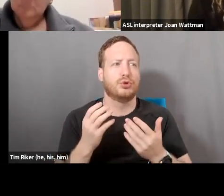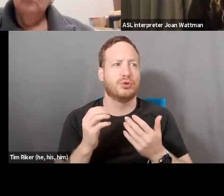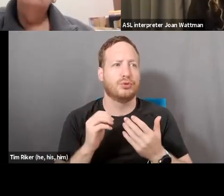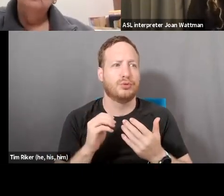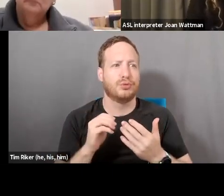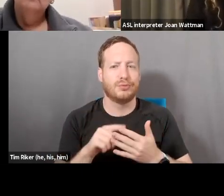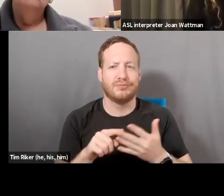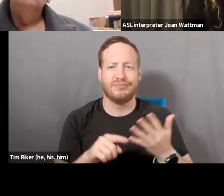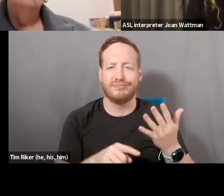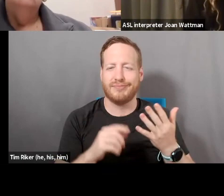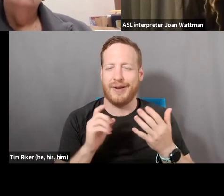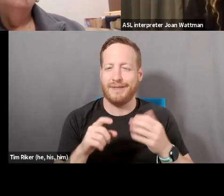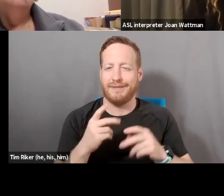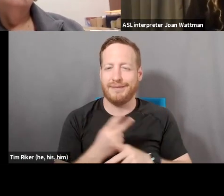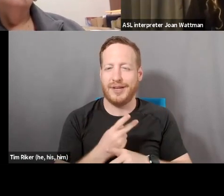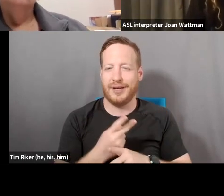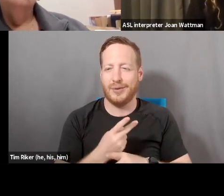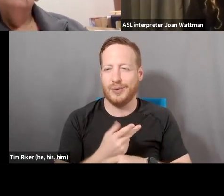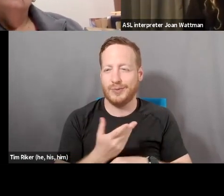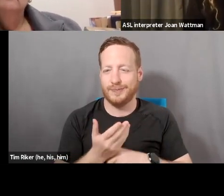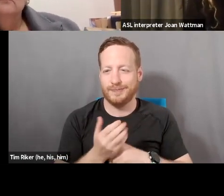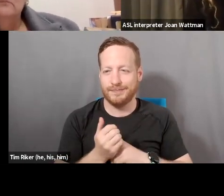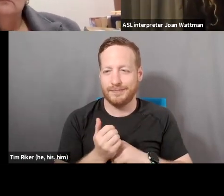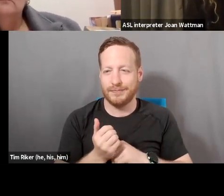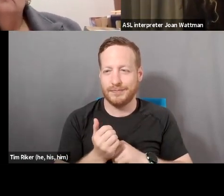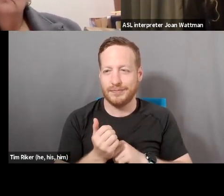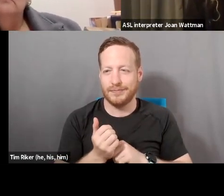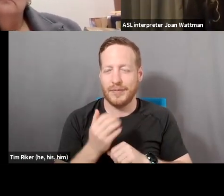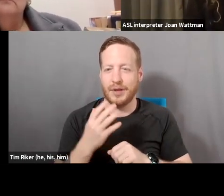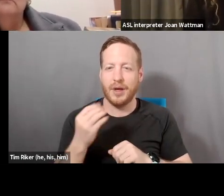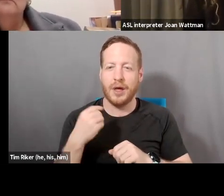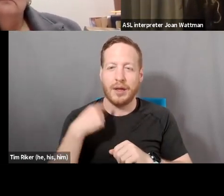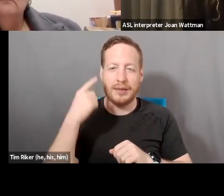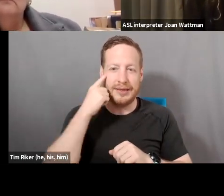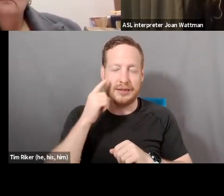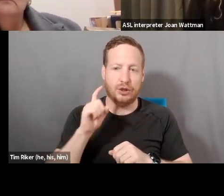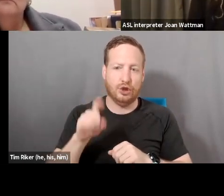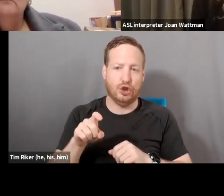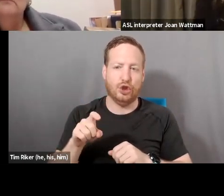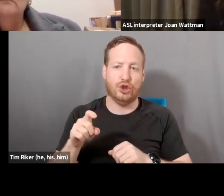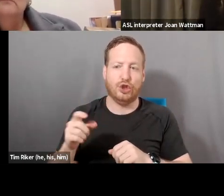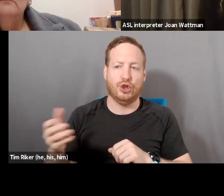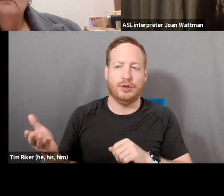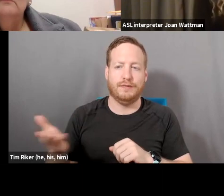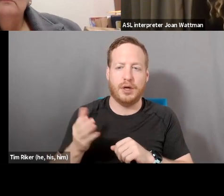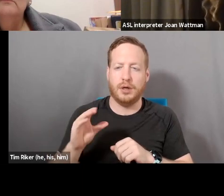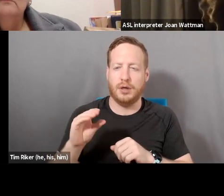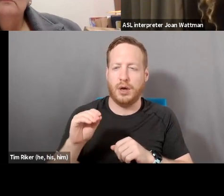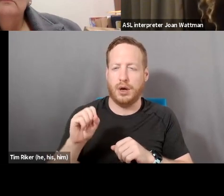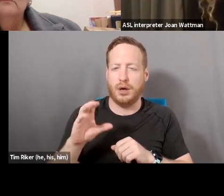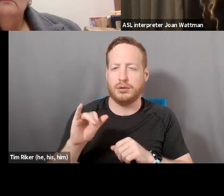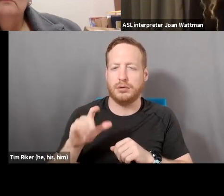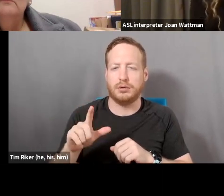BIPOC people might have issues. Do they have computers? Do they have internet capacity? So we would want to figure out some